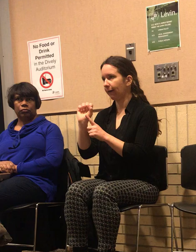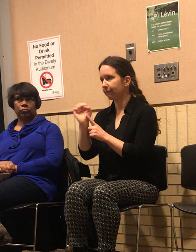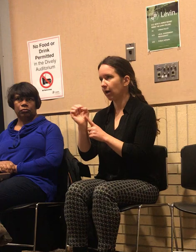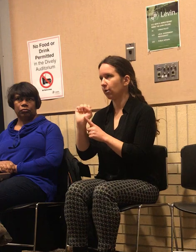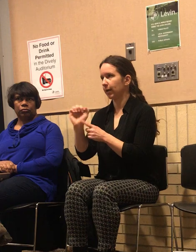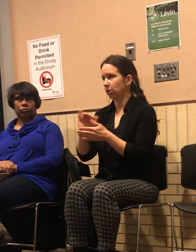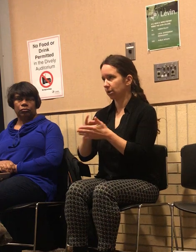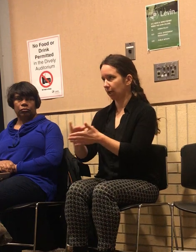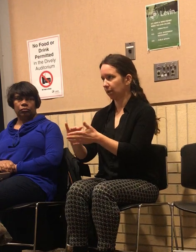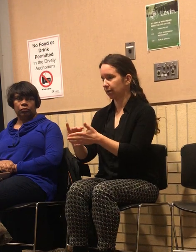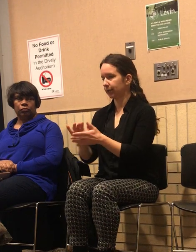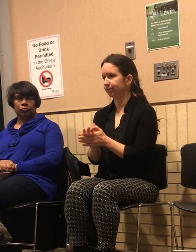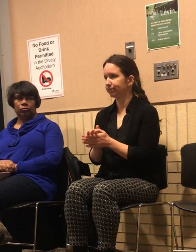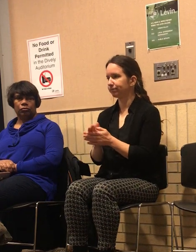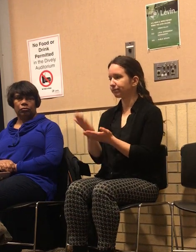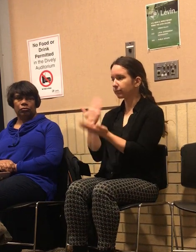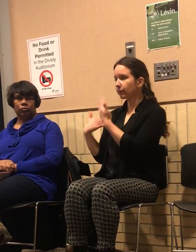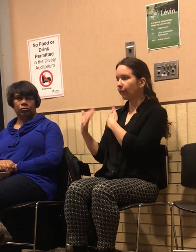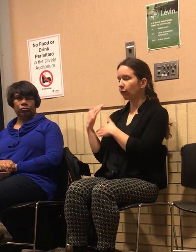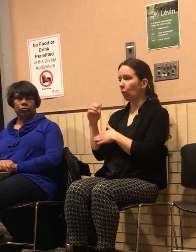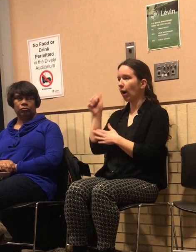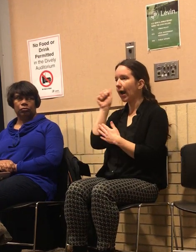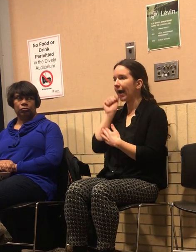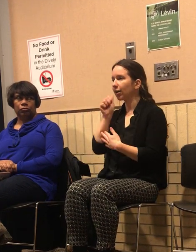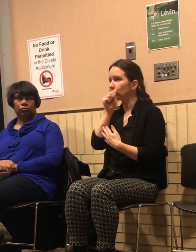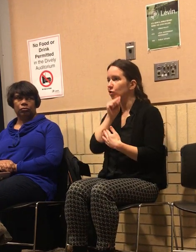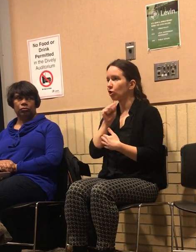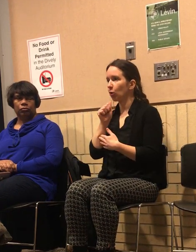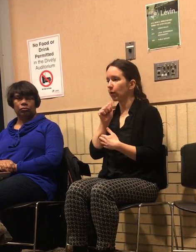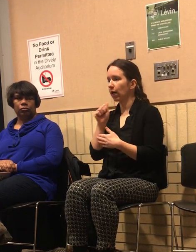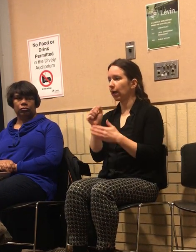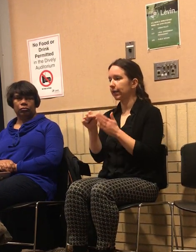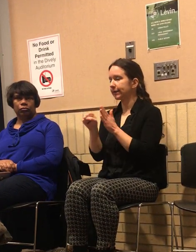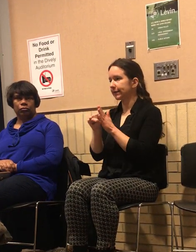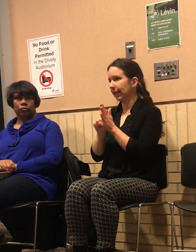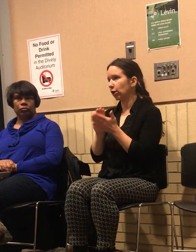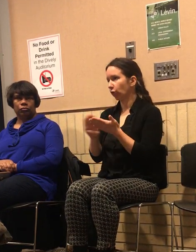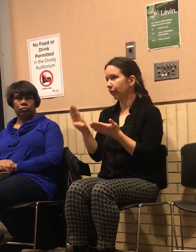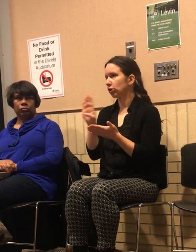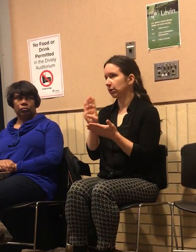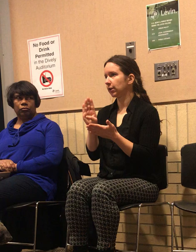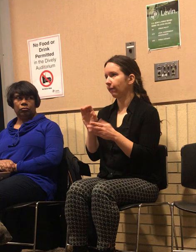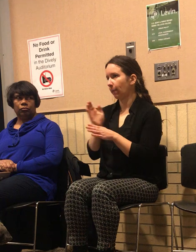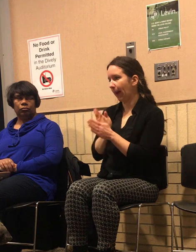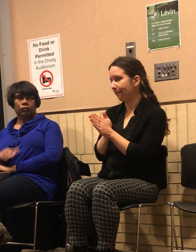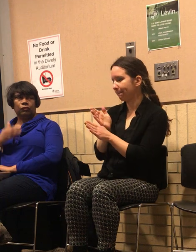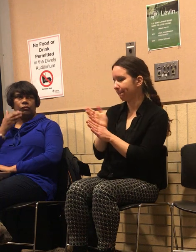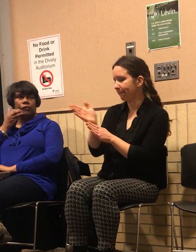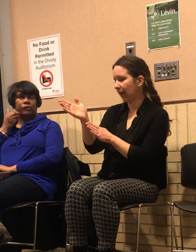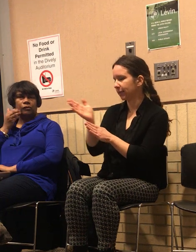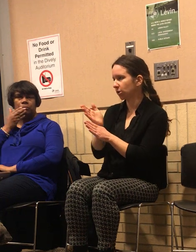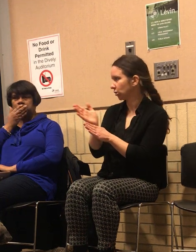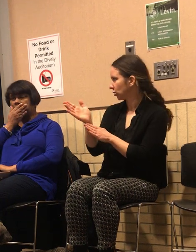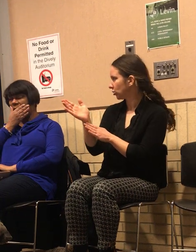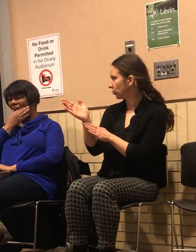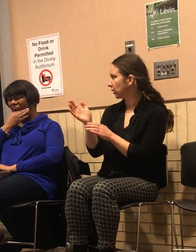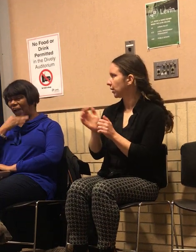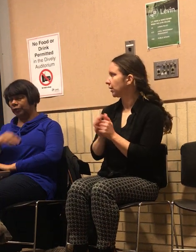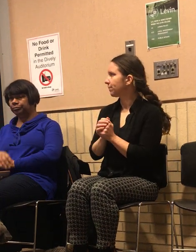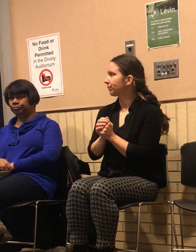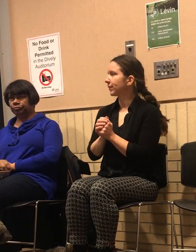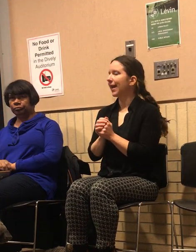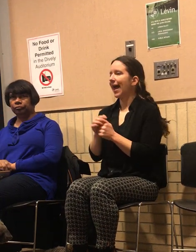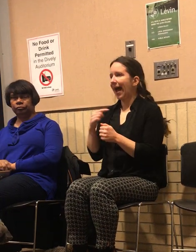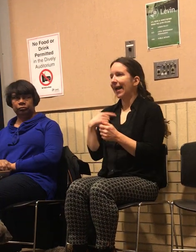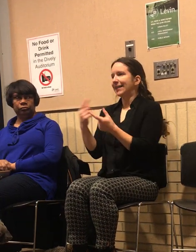Arizona State for my master's degree. I'm glad that I did that for some personal reasons, but I have to tell you, if I had to do it over again, I